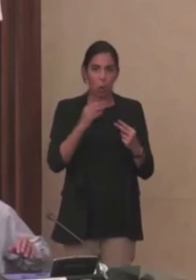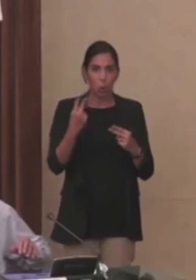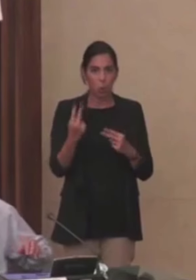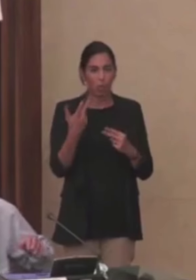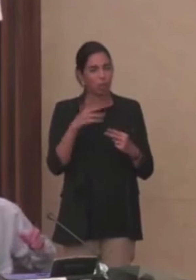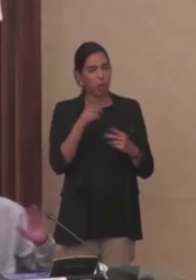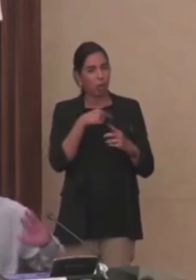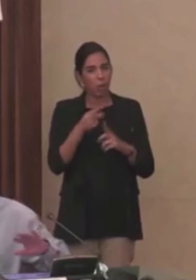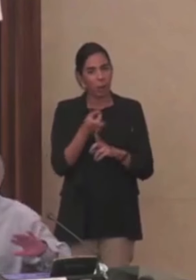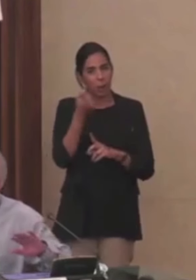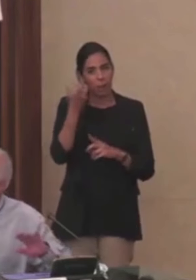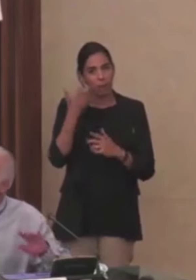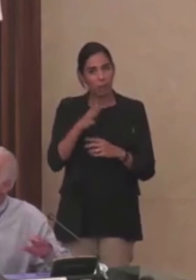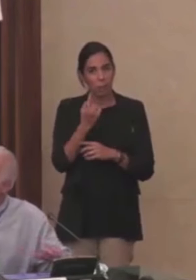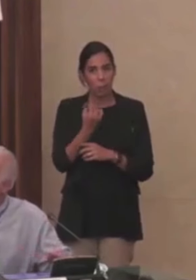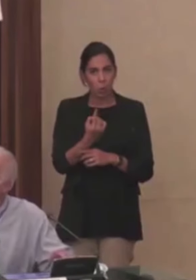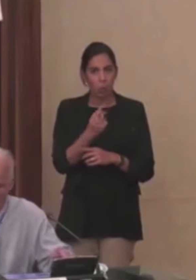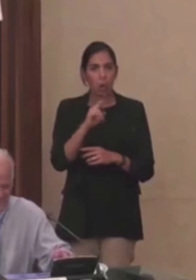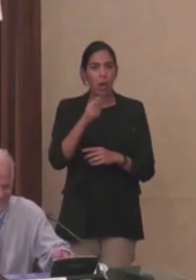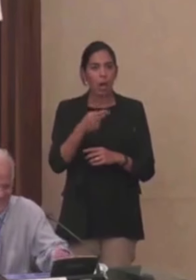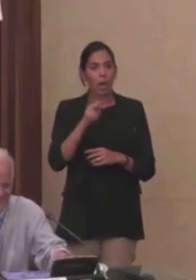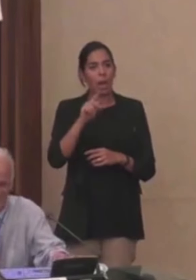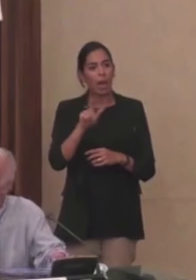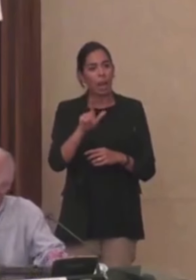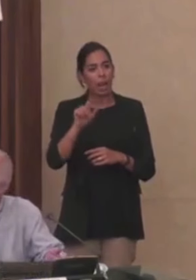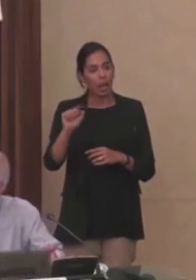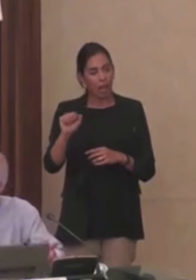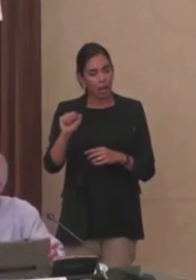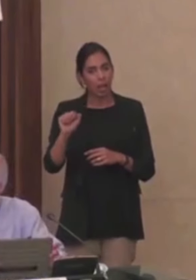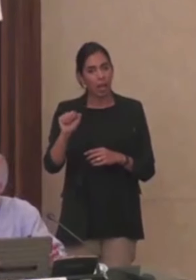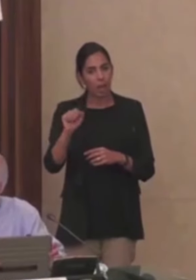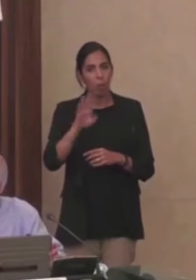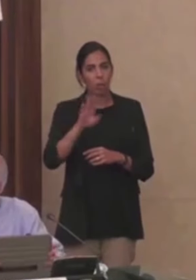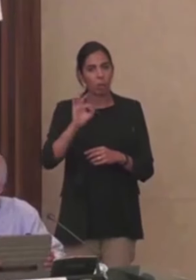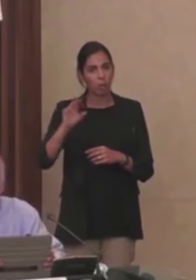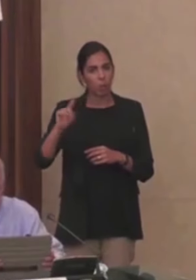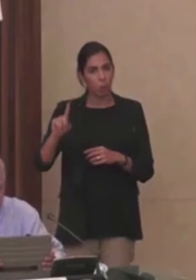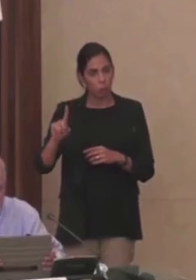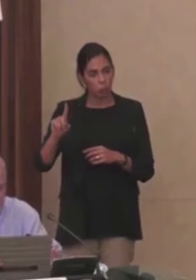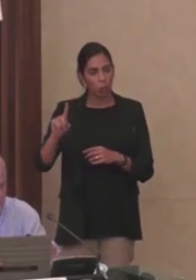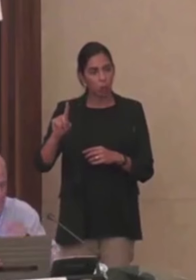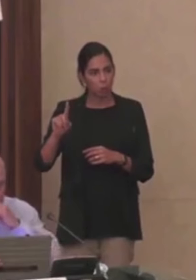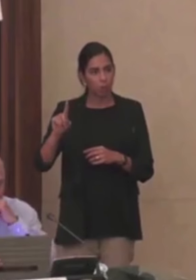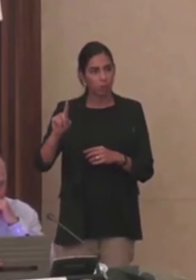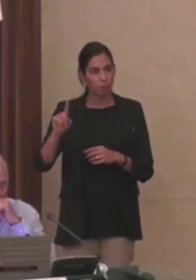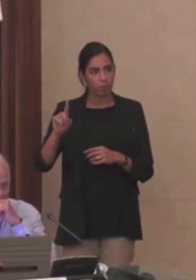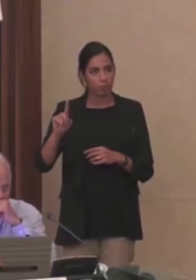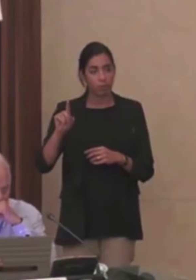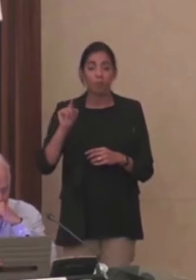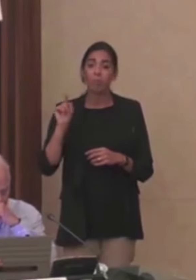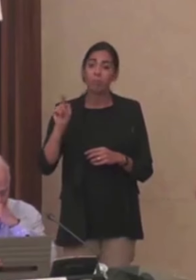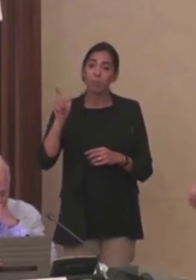for a higher risk of contracting the virus, one of which is an